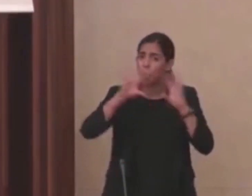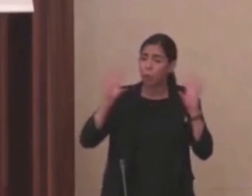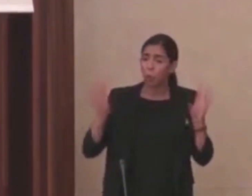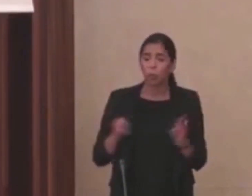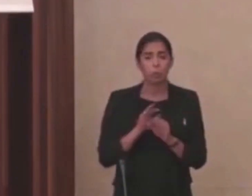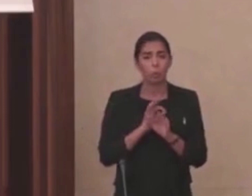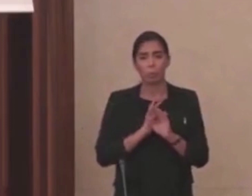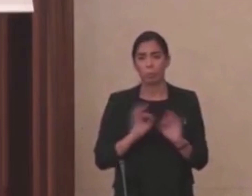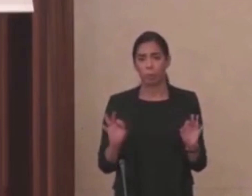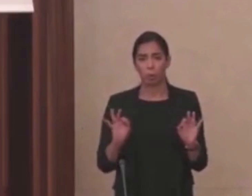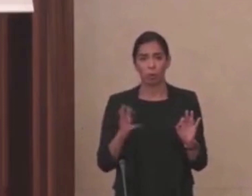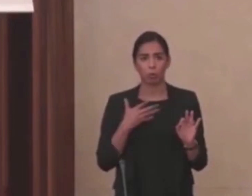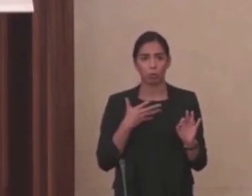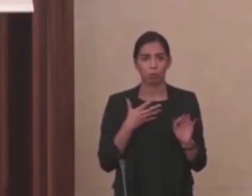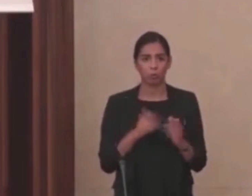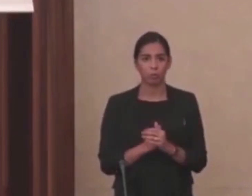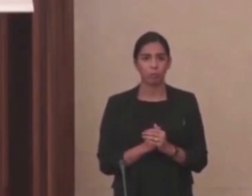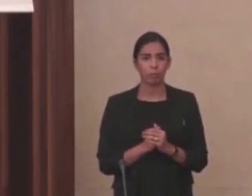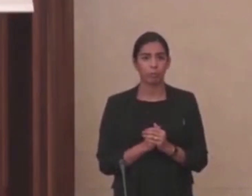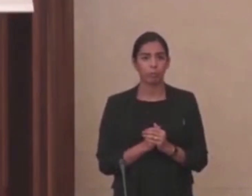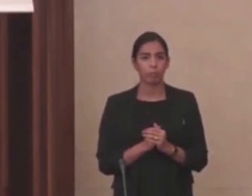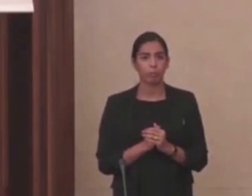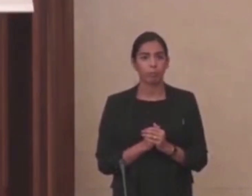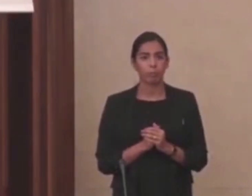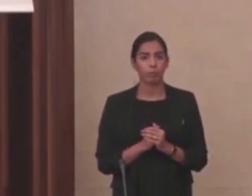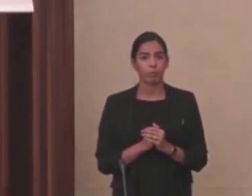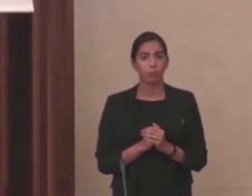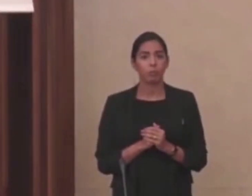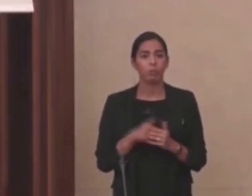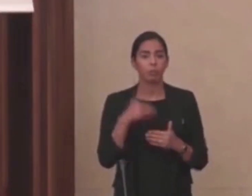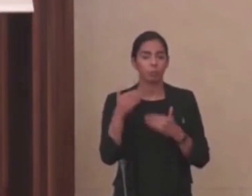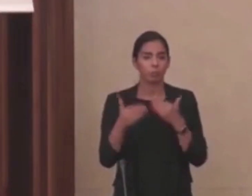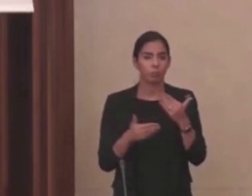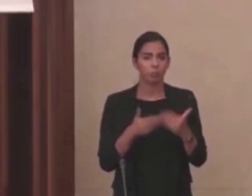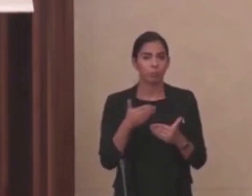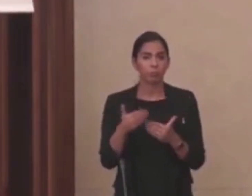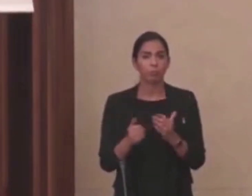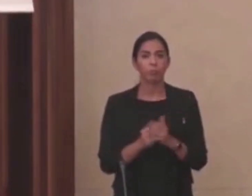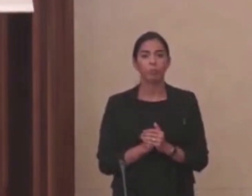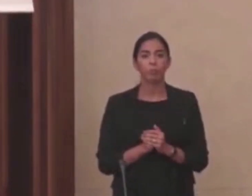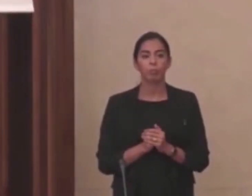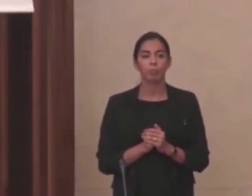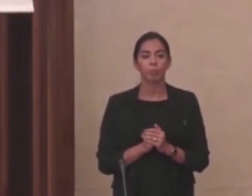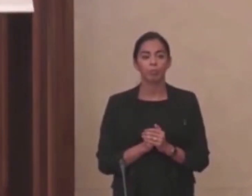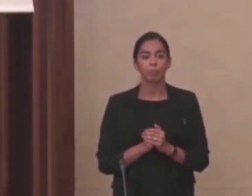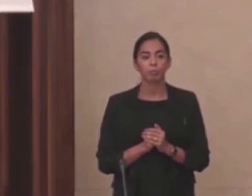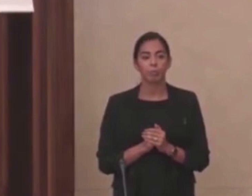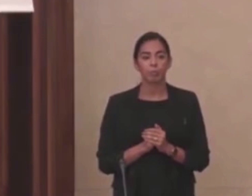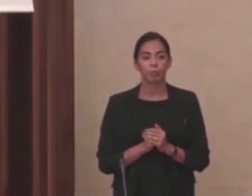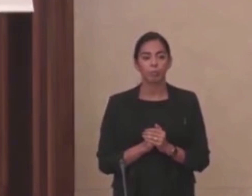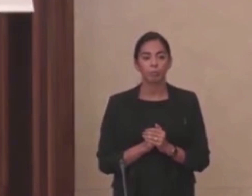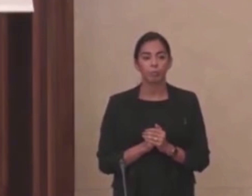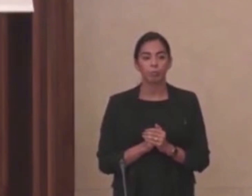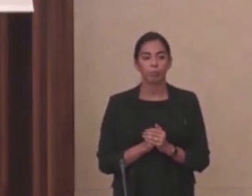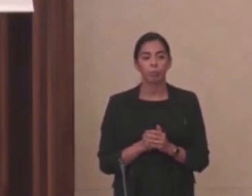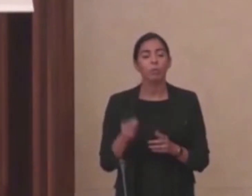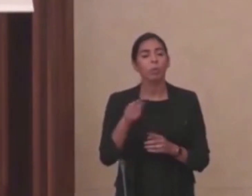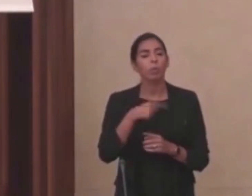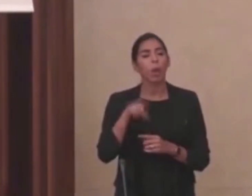as cardiographs and specialized doctors, and we all use these tools.